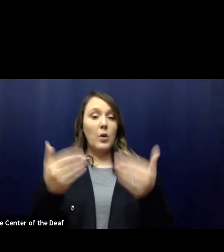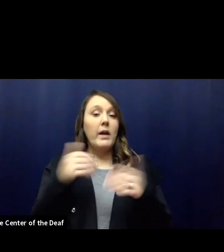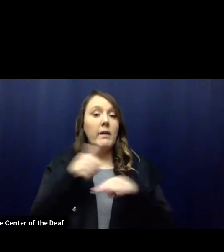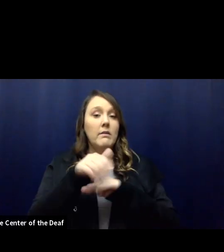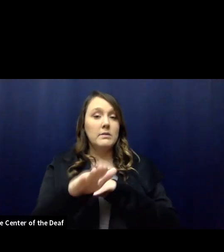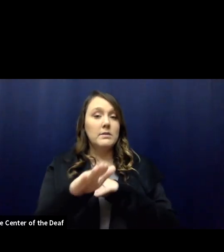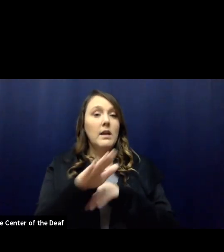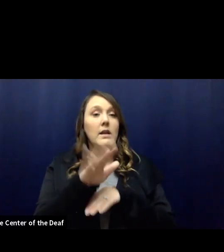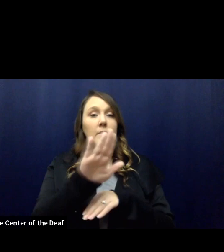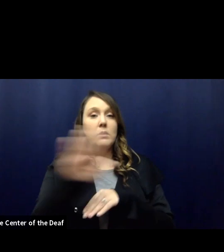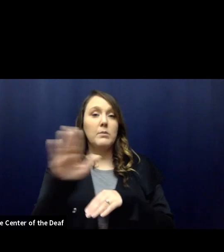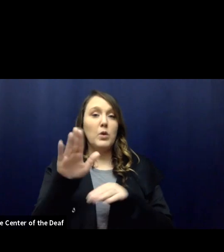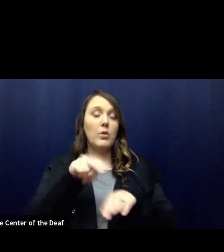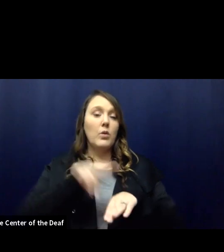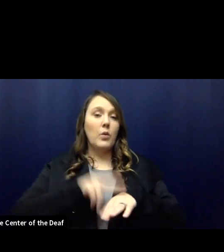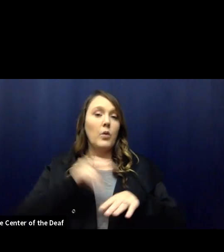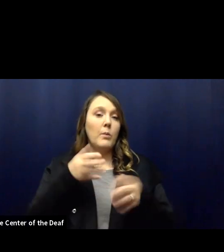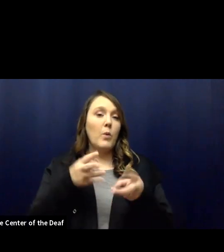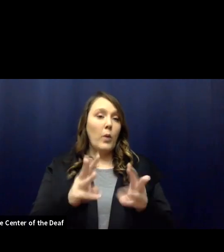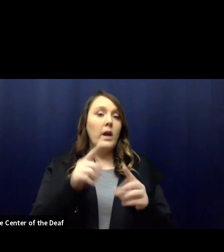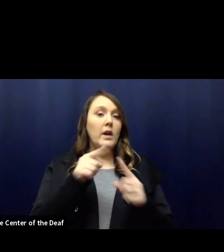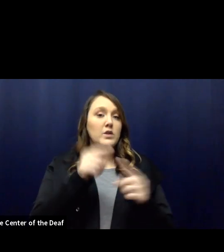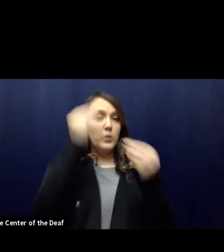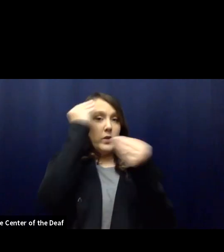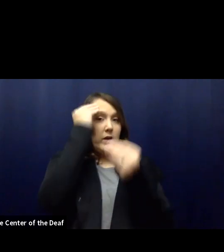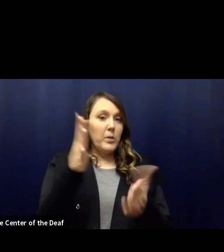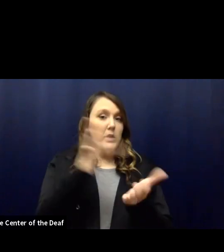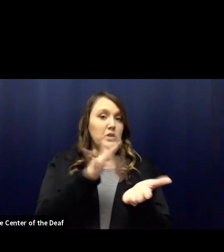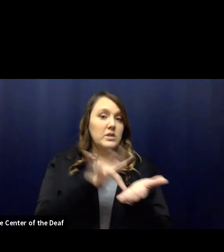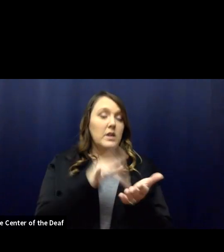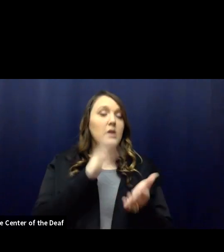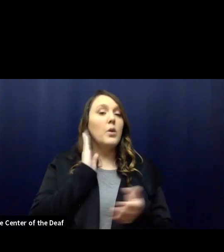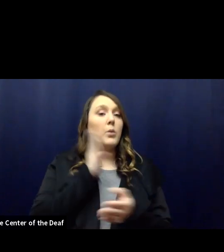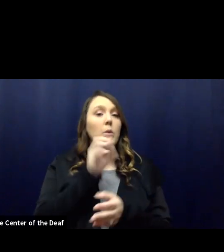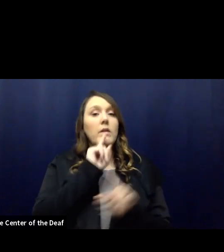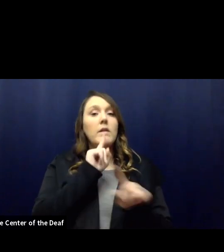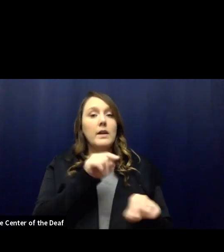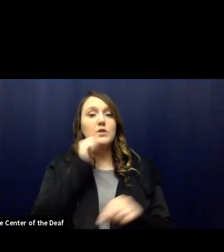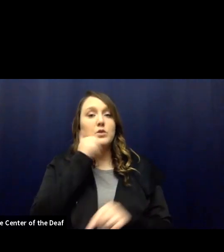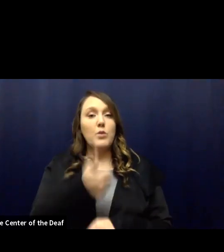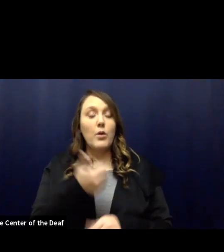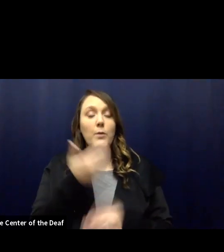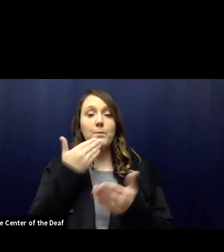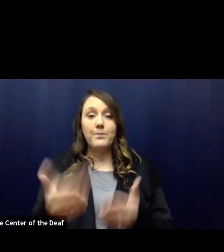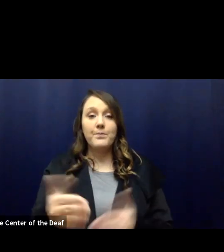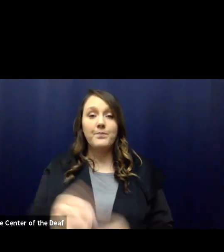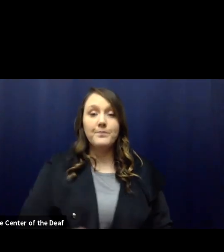your typical way to the Joint Information Center, and we'll get back with you on those answers tomorrow. Thank you.